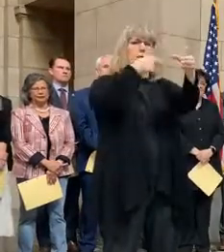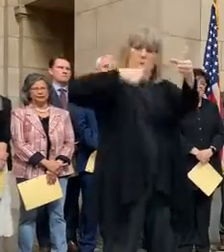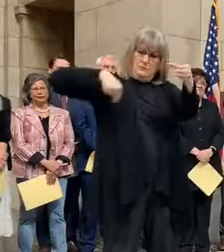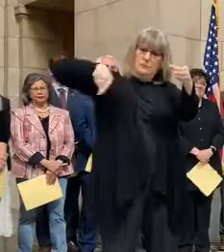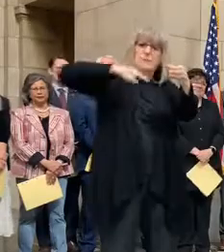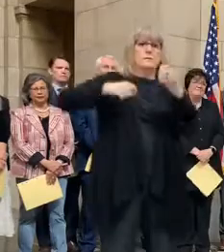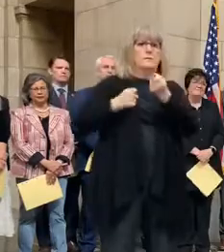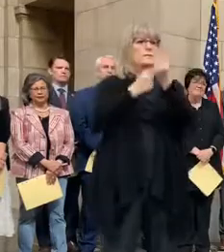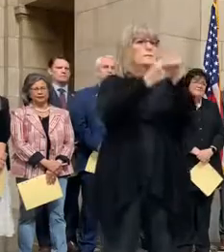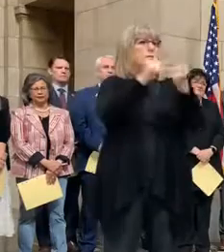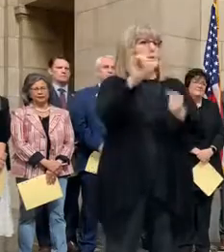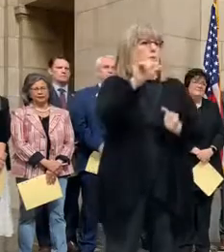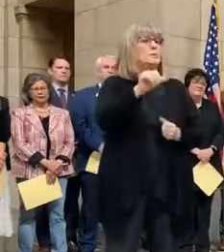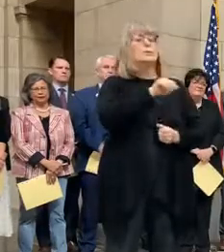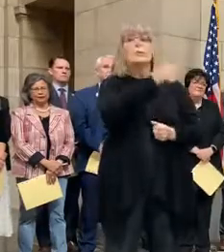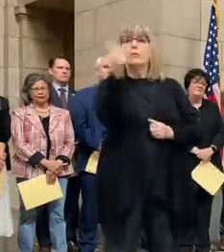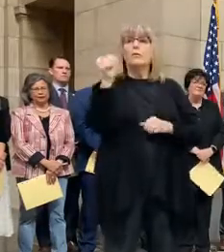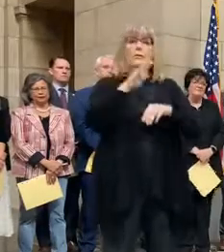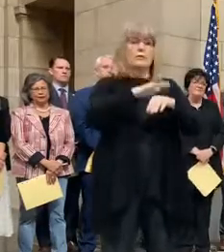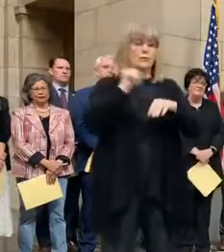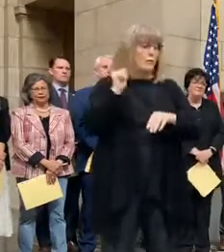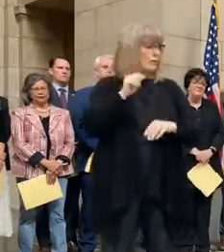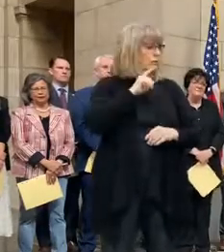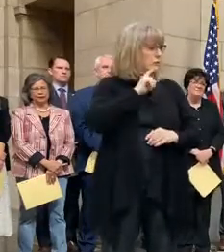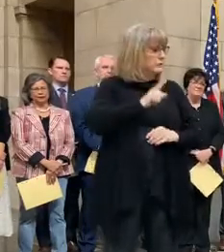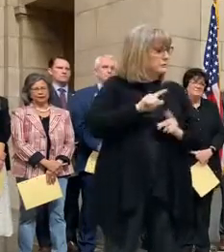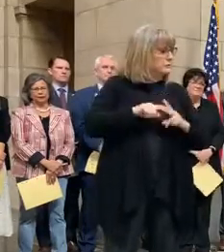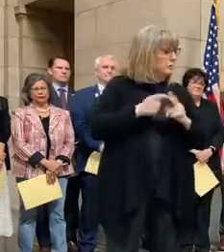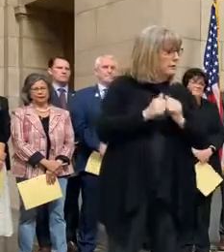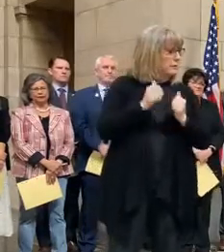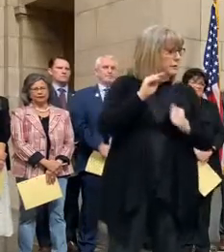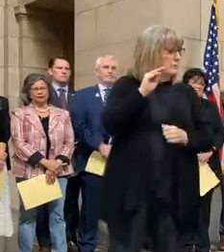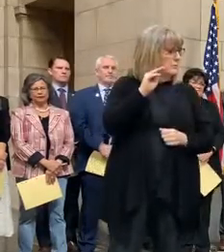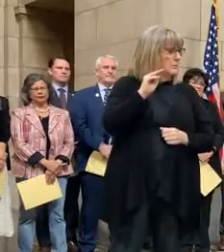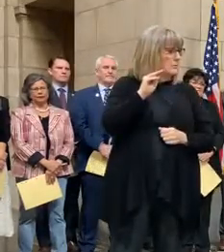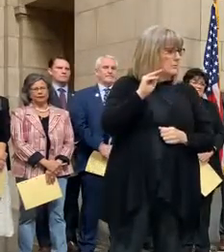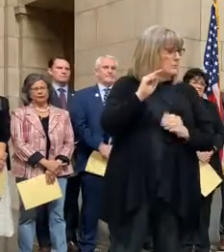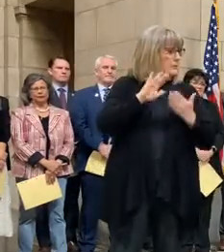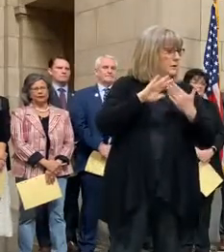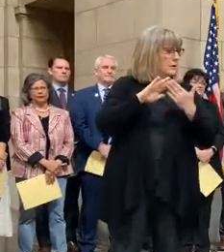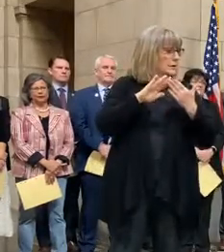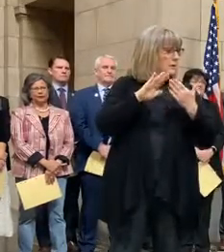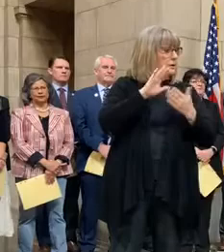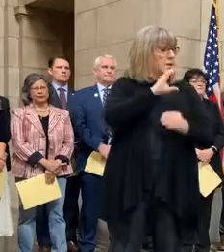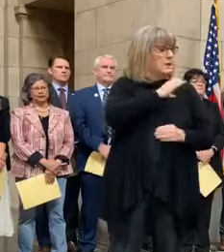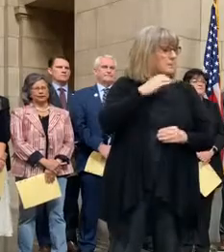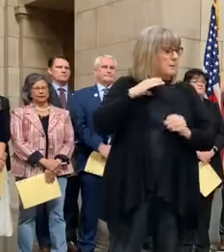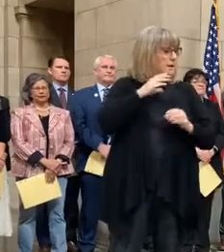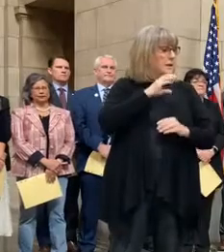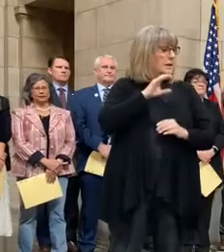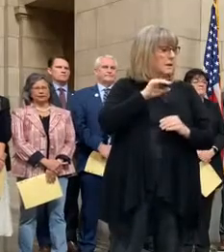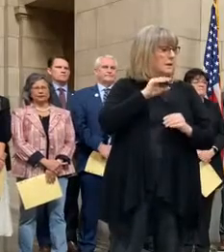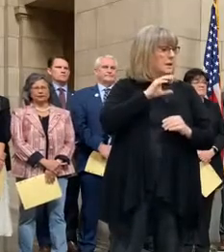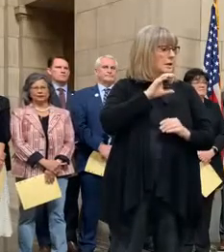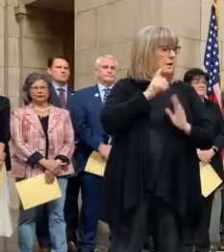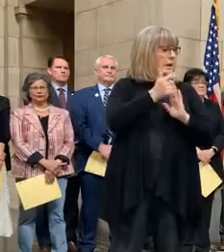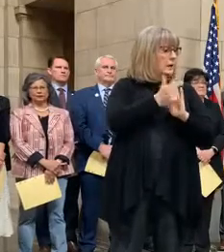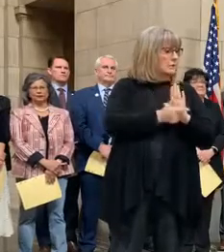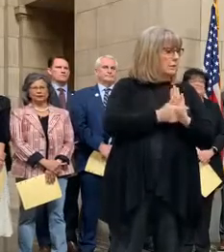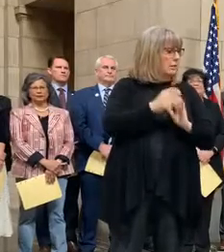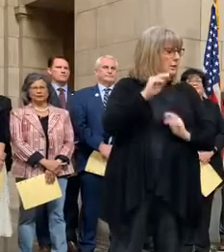other folks with a signed copy of the legislation. And we're going to start with Committee Counsel for the Revenue Committee, Mary Jane